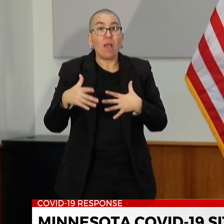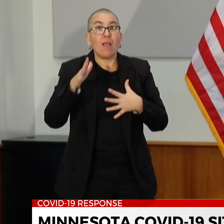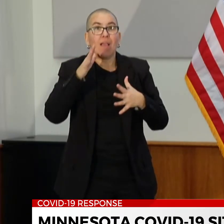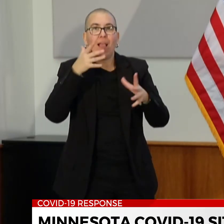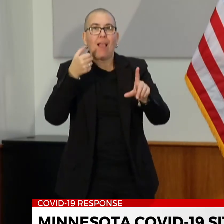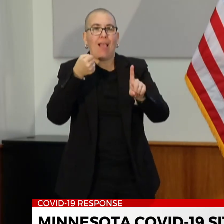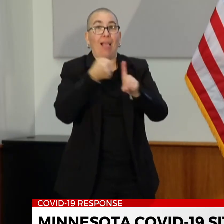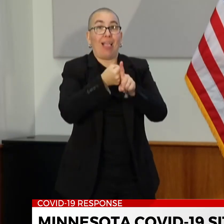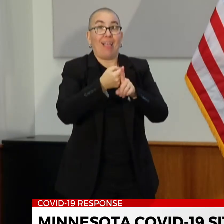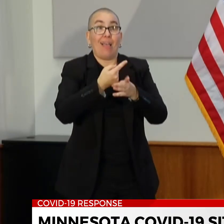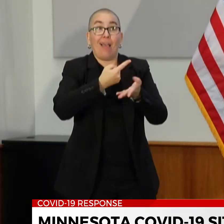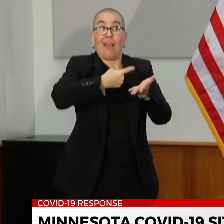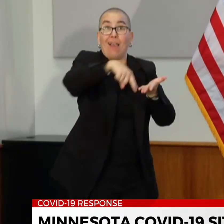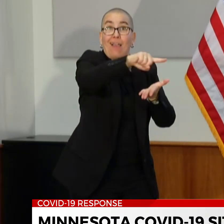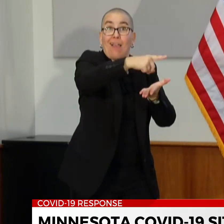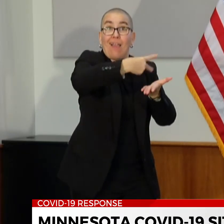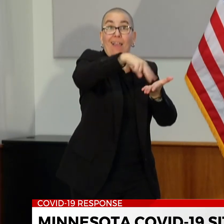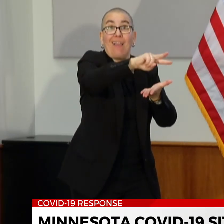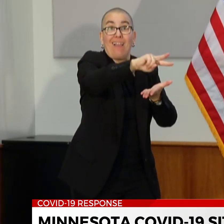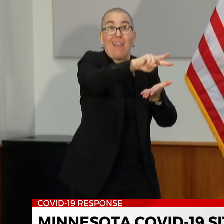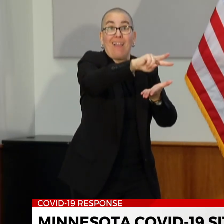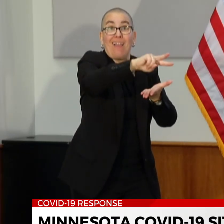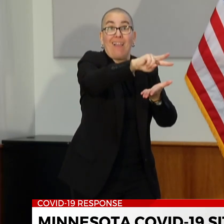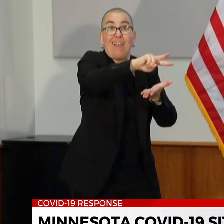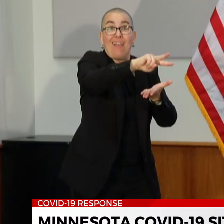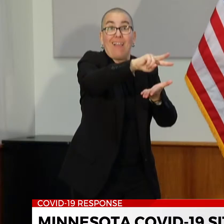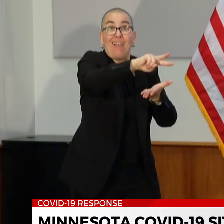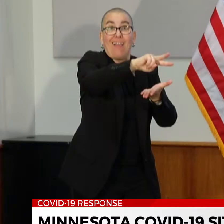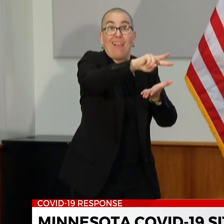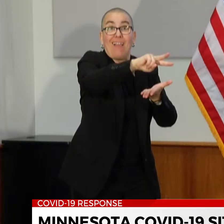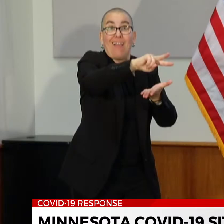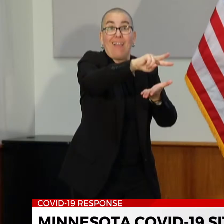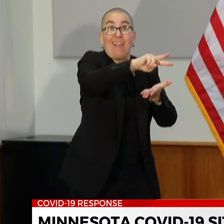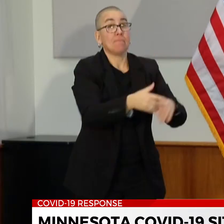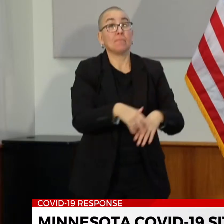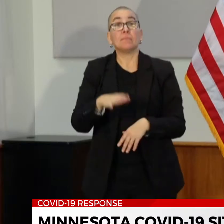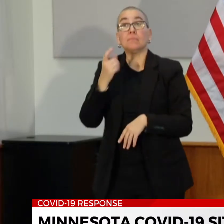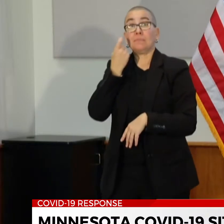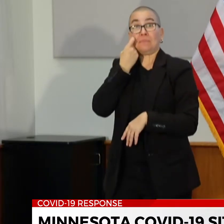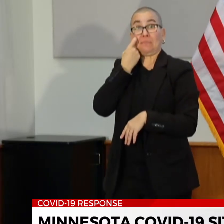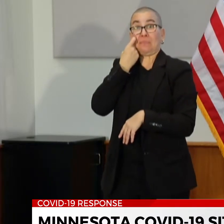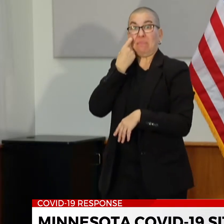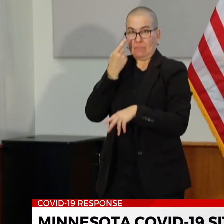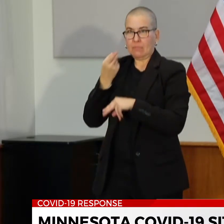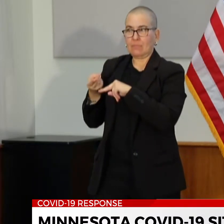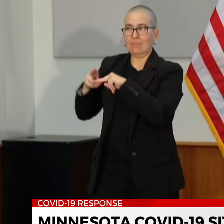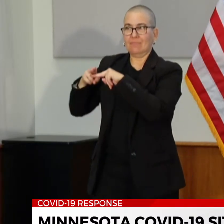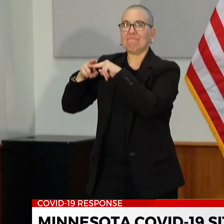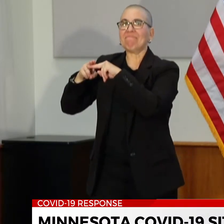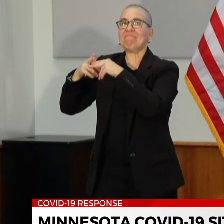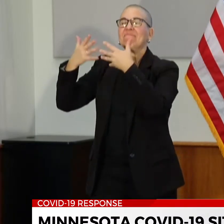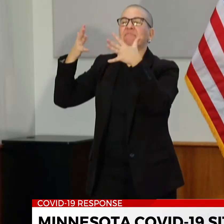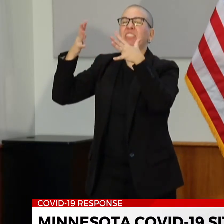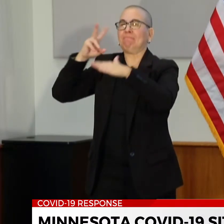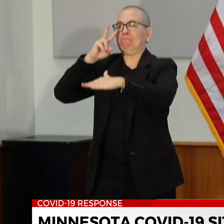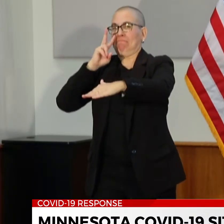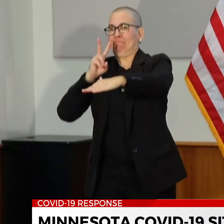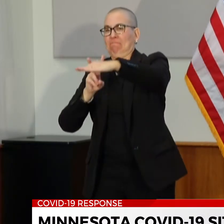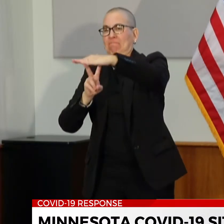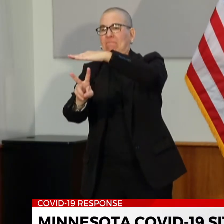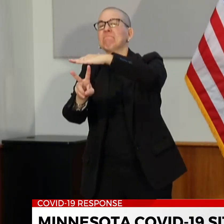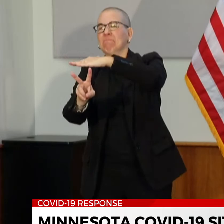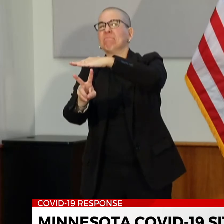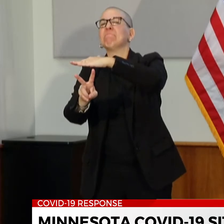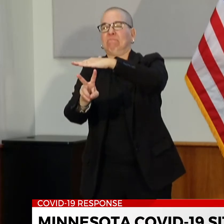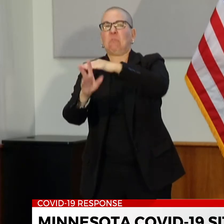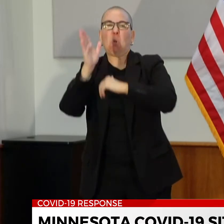weeks. So with the growth in cases that we've seen in recent weeks, it means we're likely to continue to see increased deaths in the coming weeks as well.